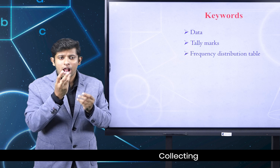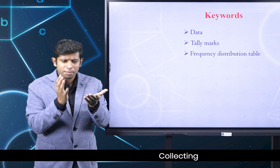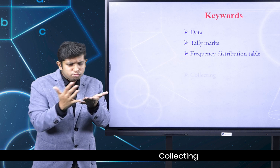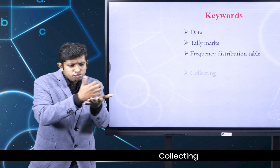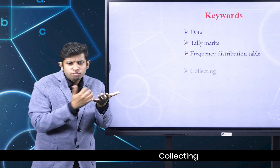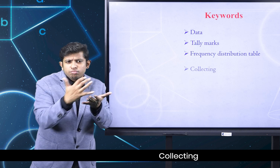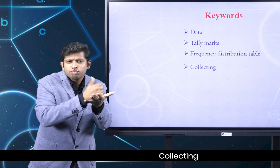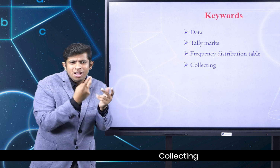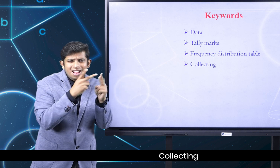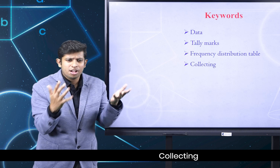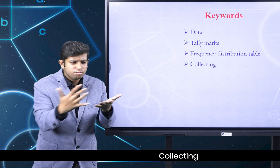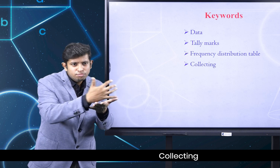collecting,